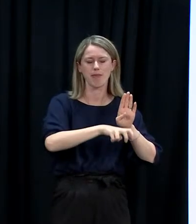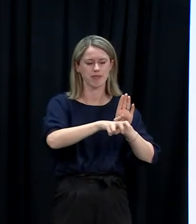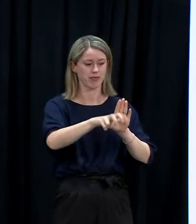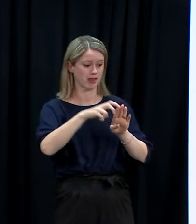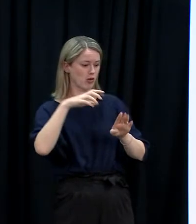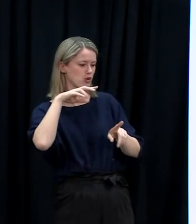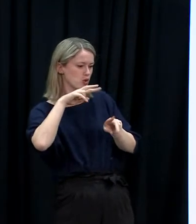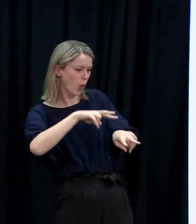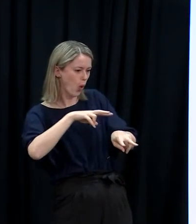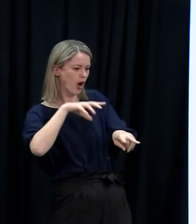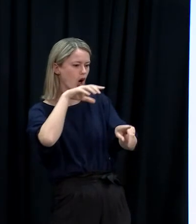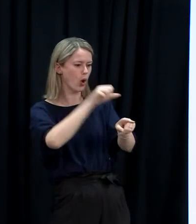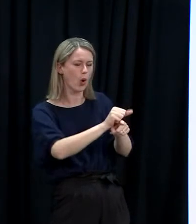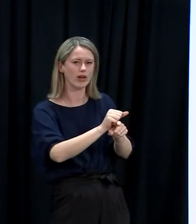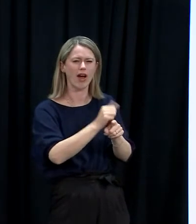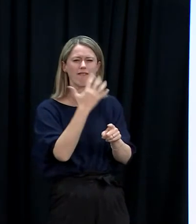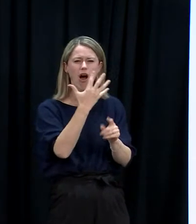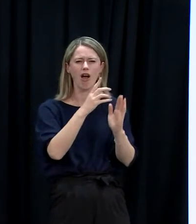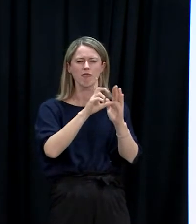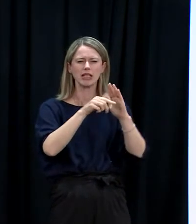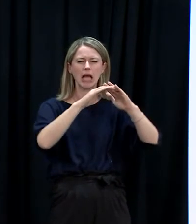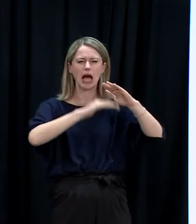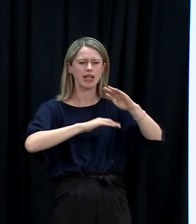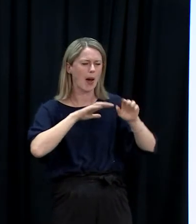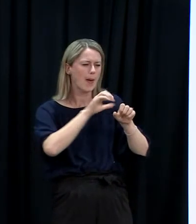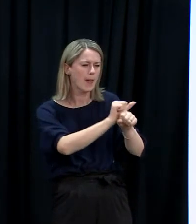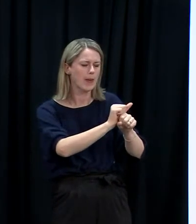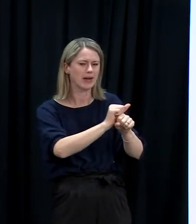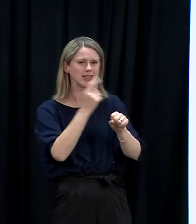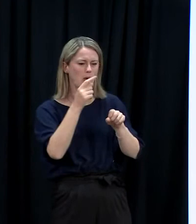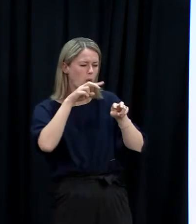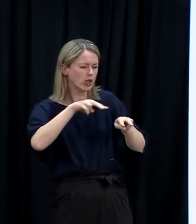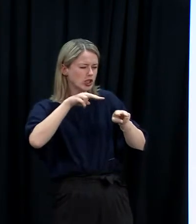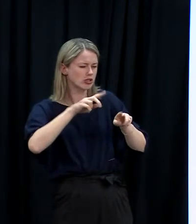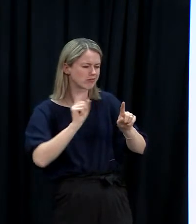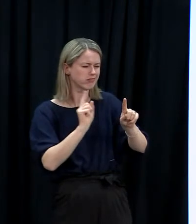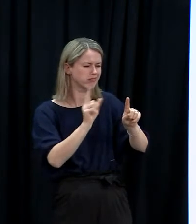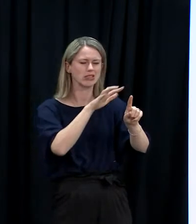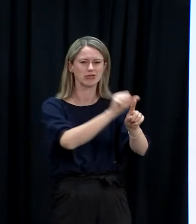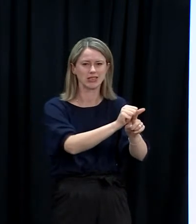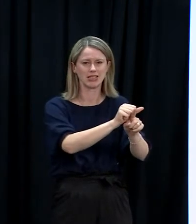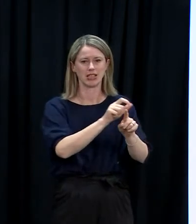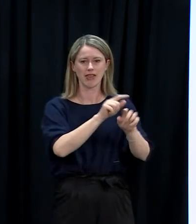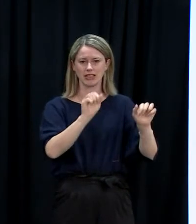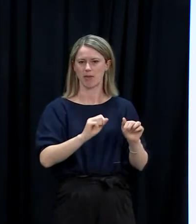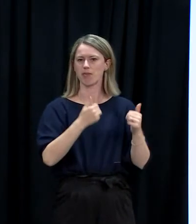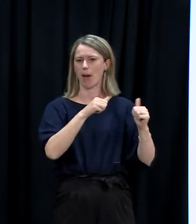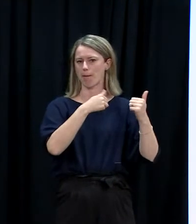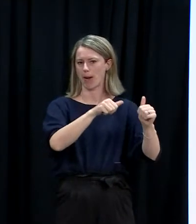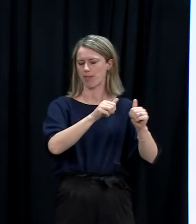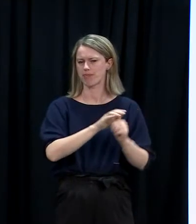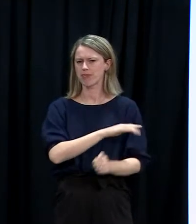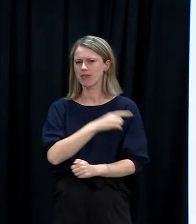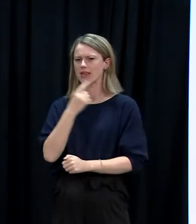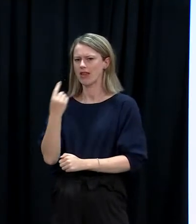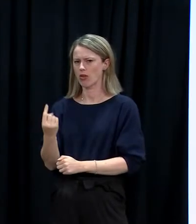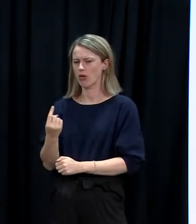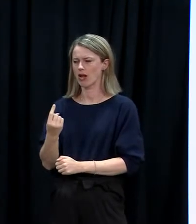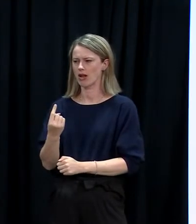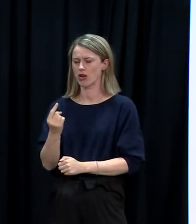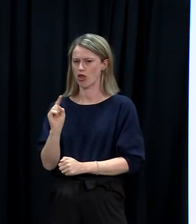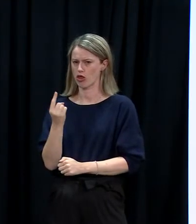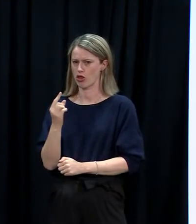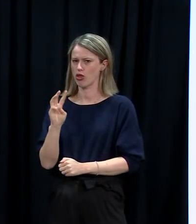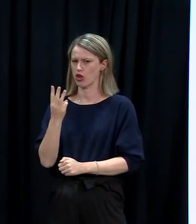spotted doing that. They were out less than 5 minutes. They were being watched the entire time they were out, so the system worked as it should there. My understanding is that with